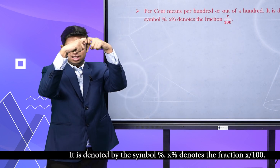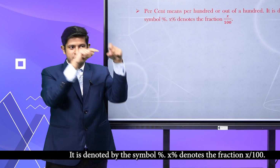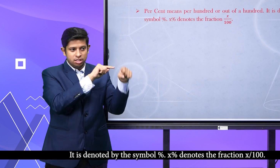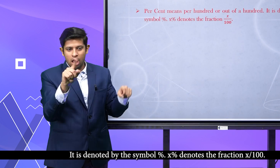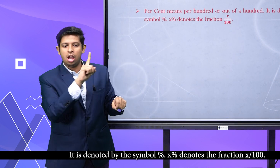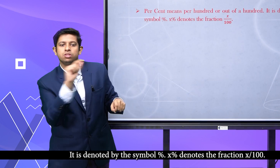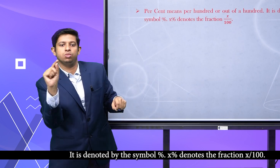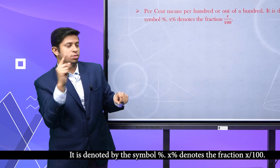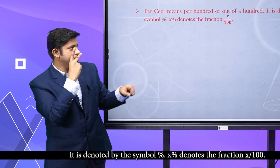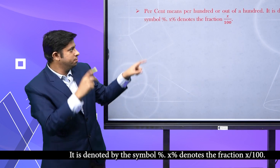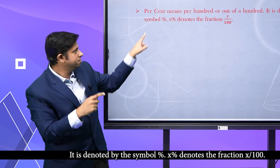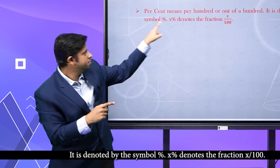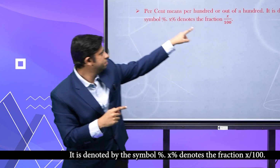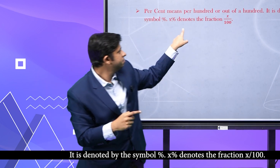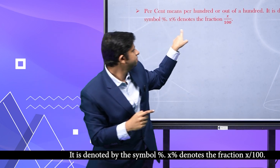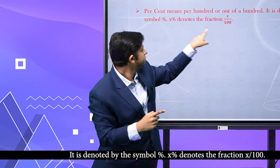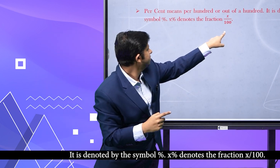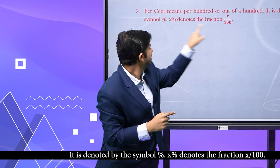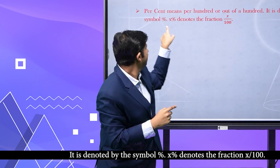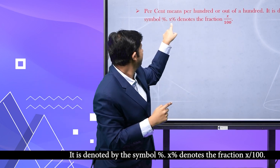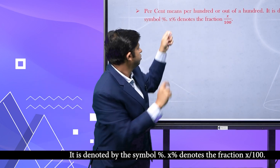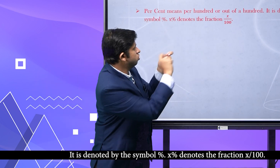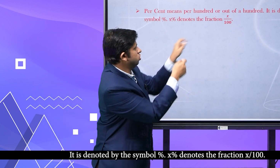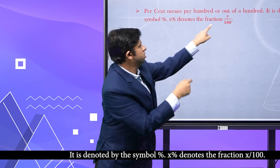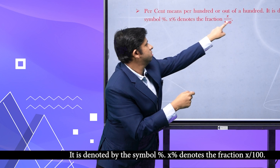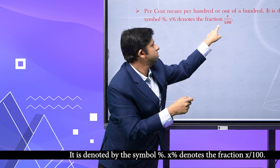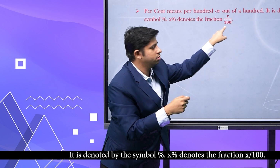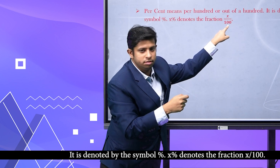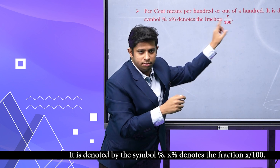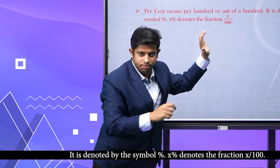X percent denotes the fraction x by 100.